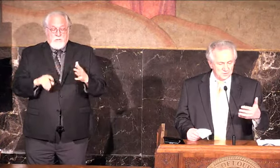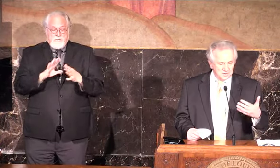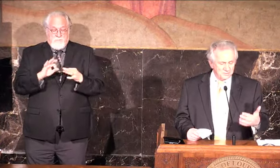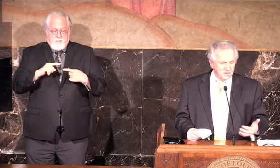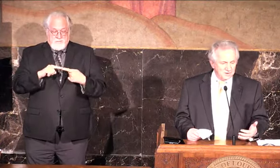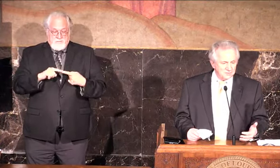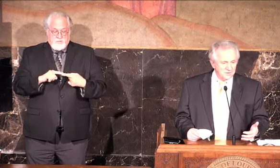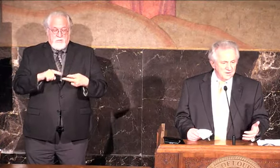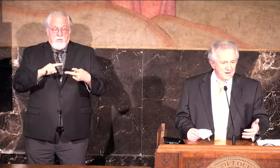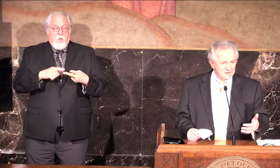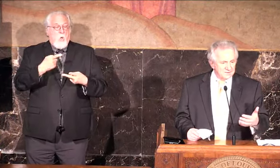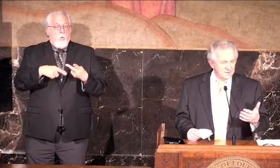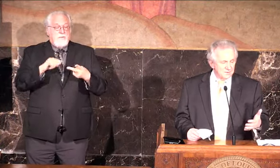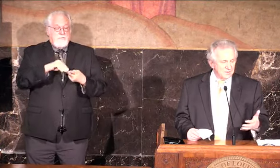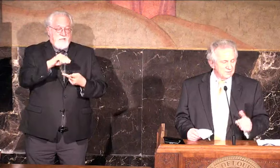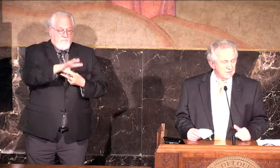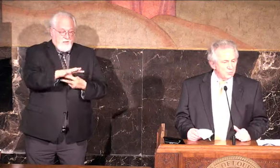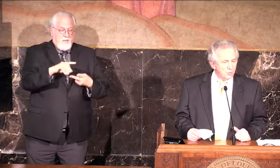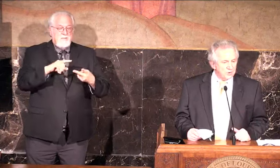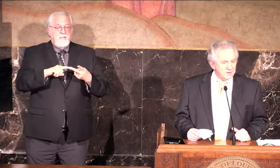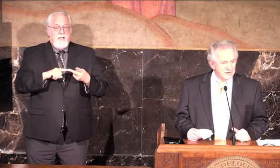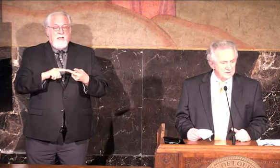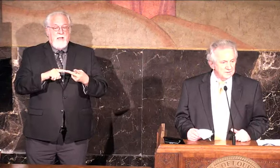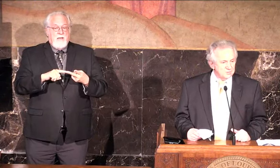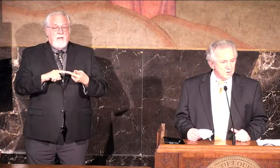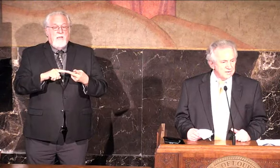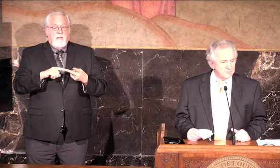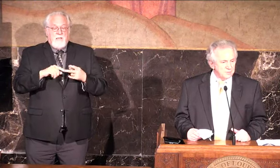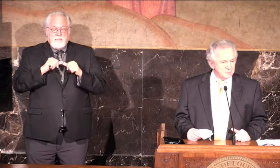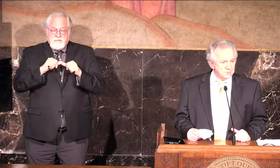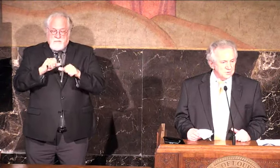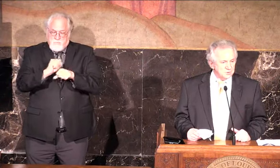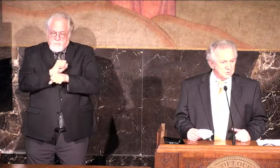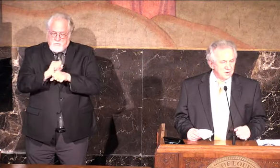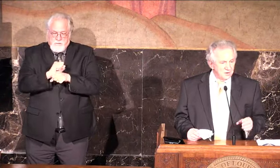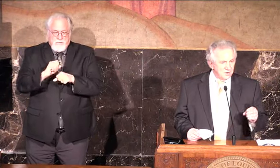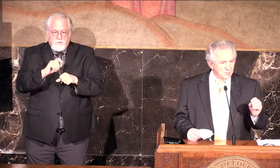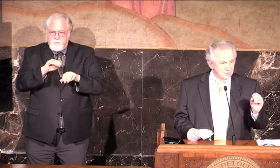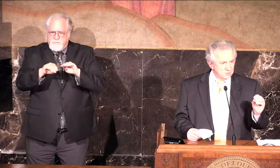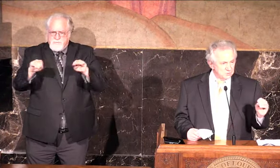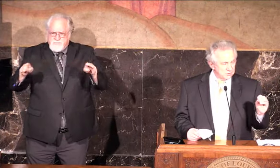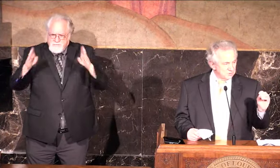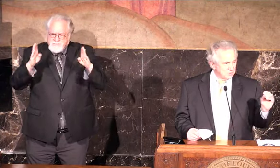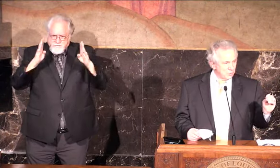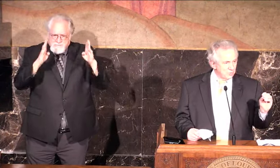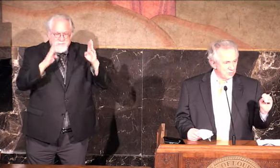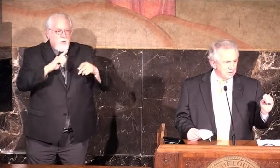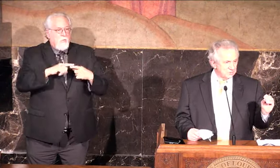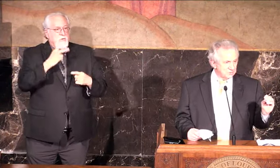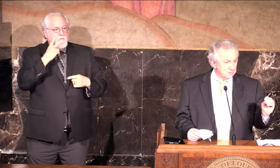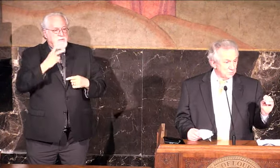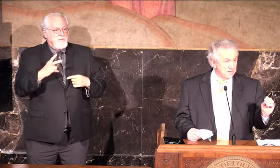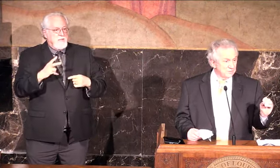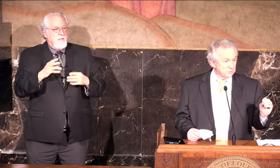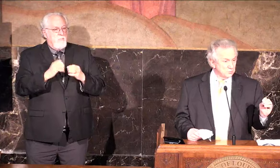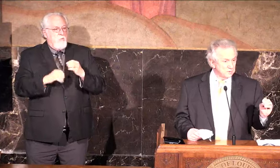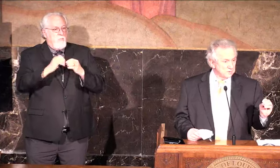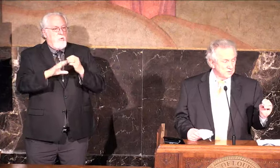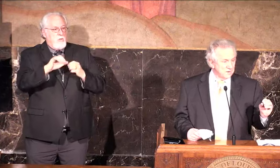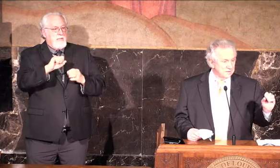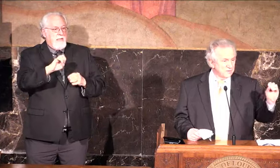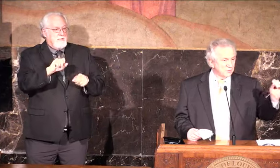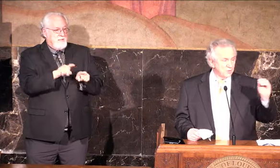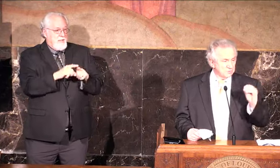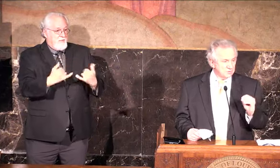what is the advice, and keep working at trying to get people's attention. When you start seeing more and more cases, as we have this